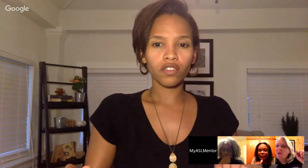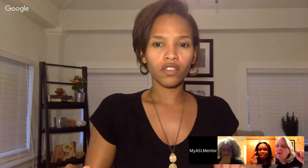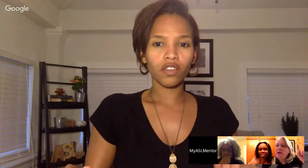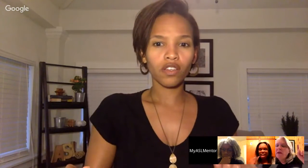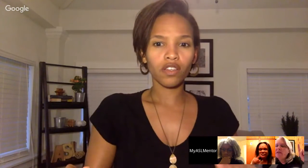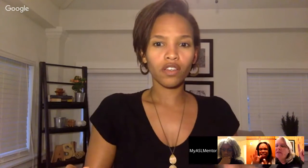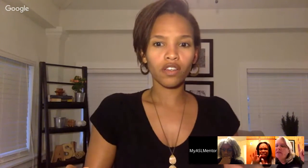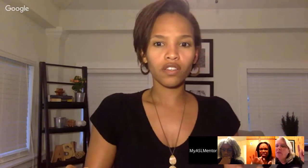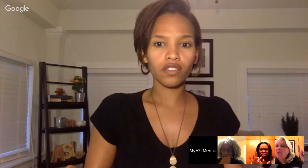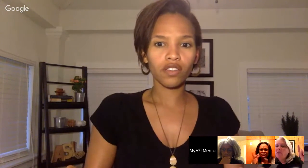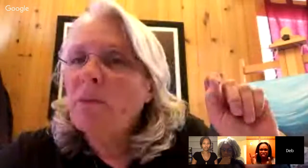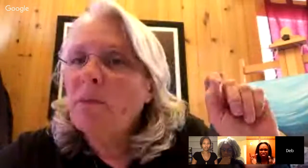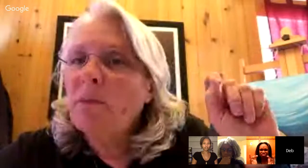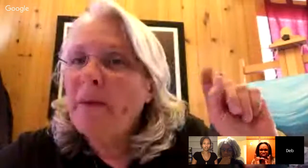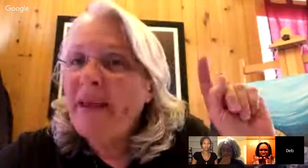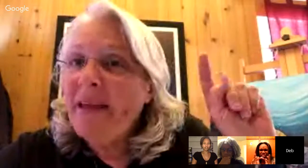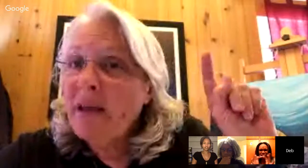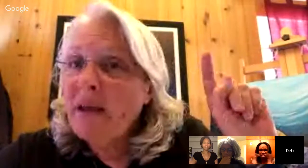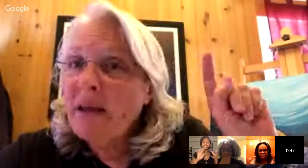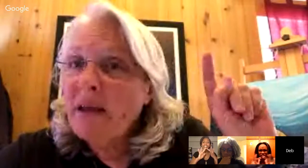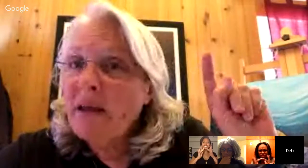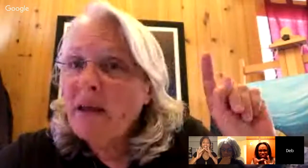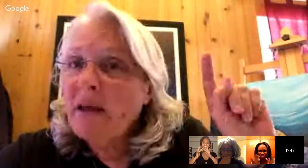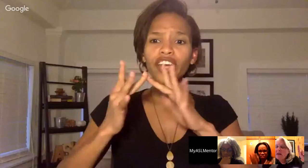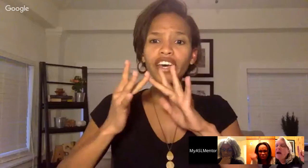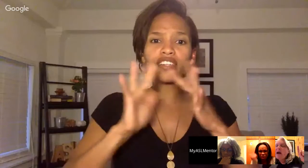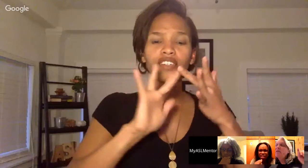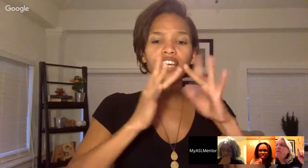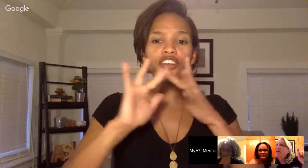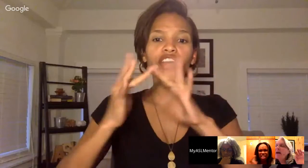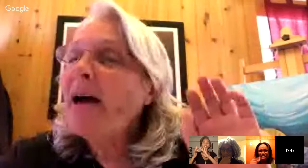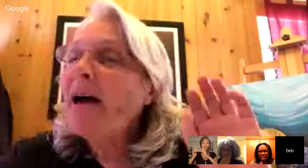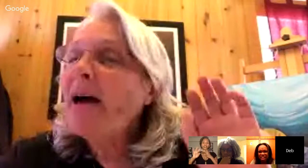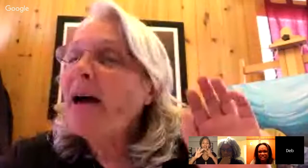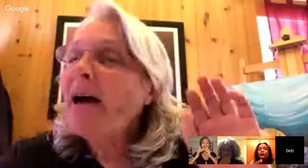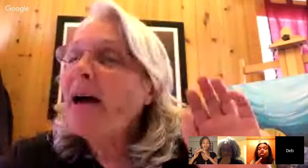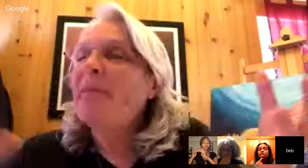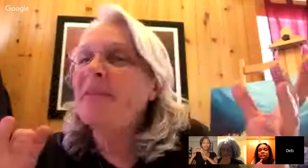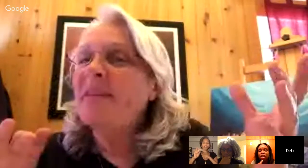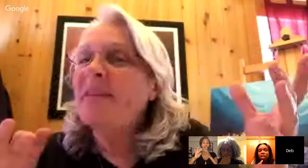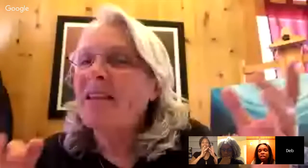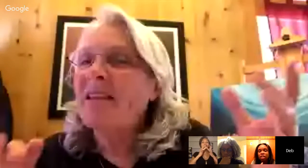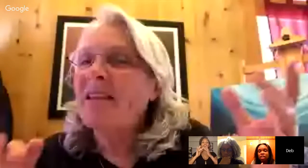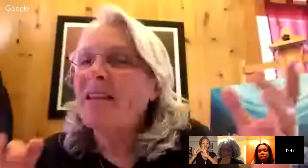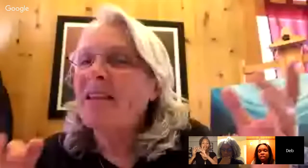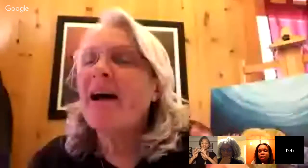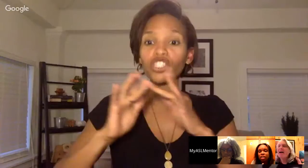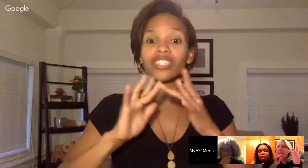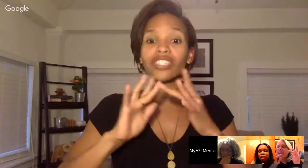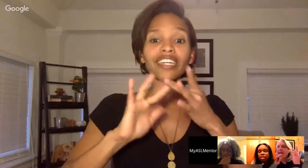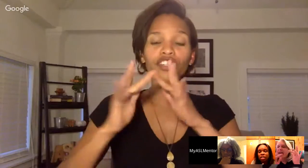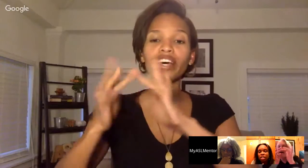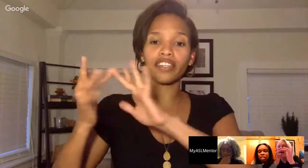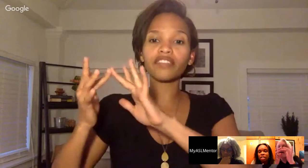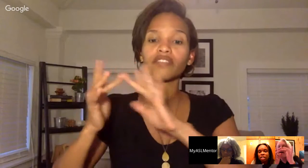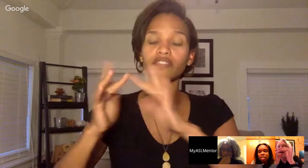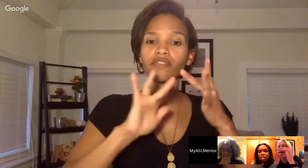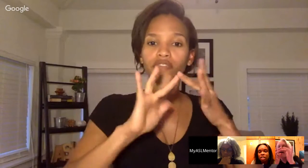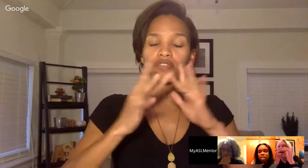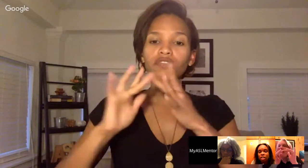Yes. No. Me? She did sign internet. So I thought about. Internet. She signed internet. I